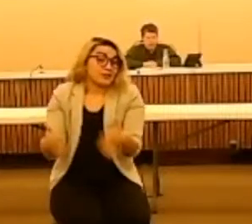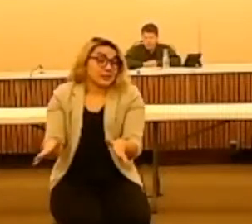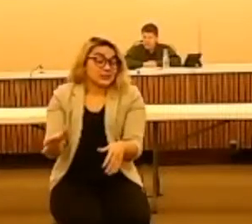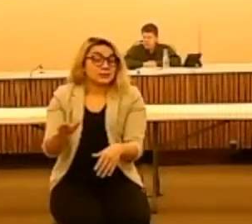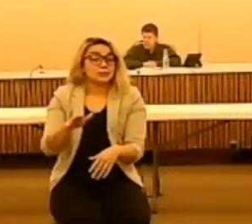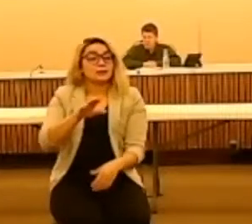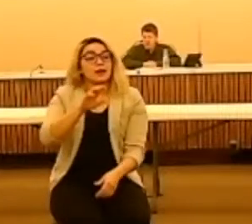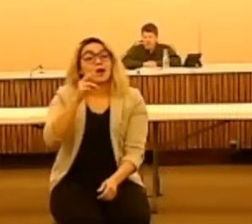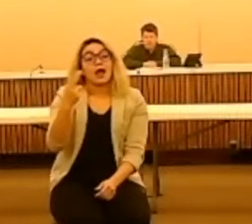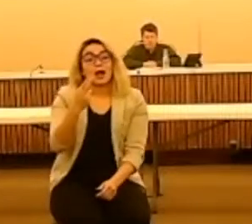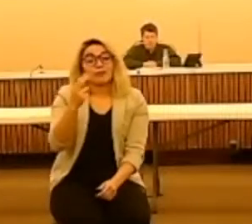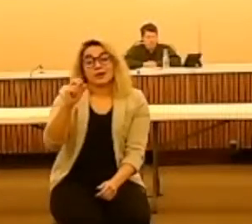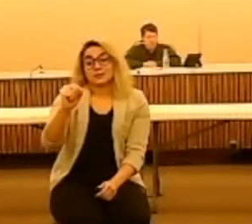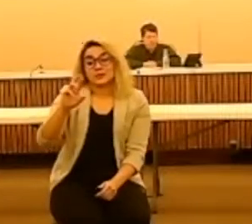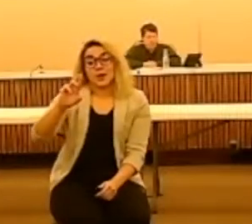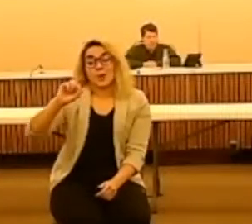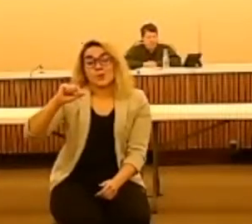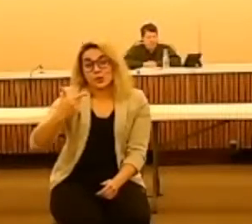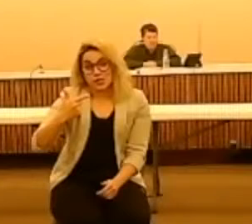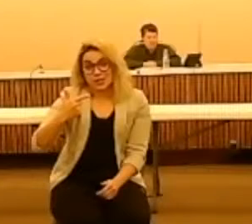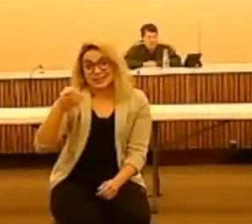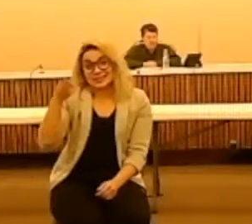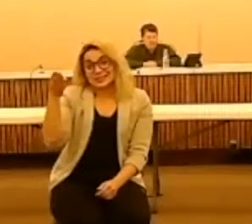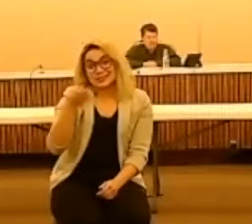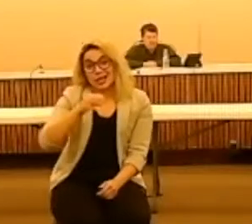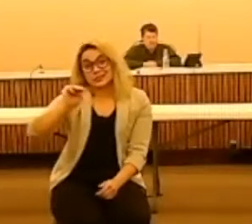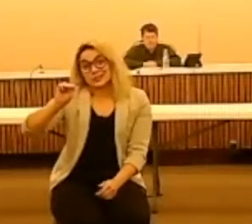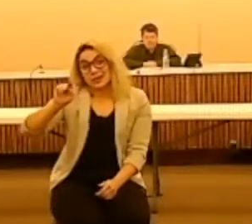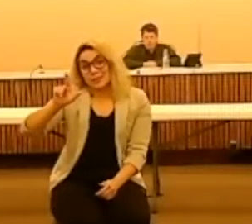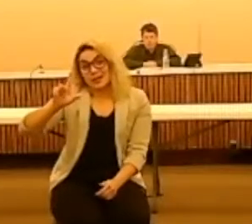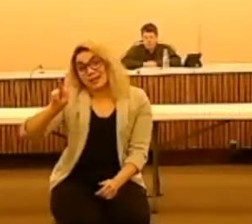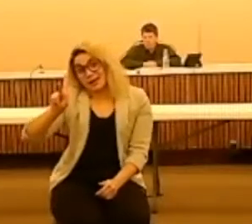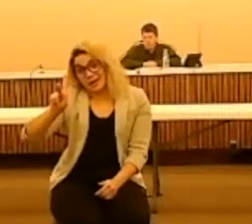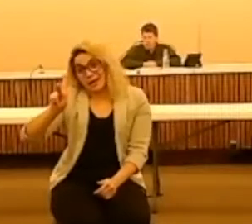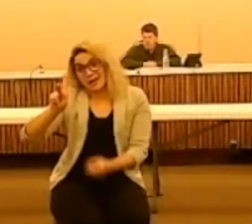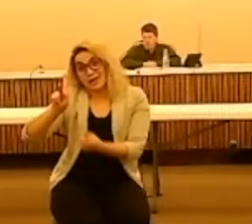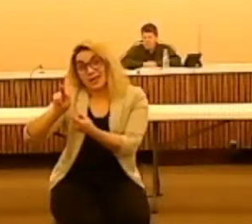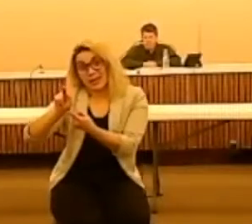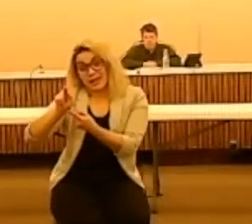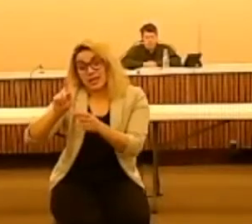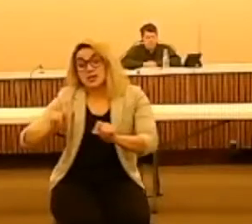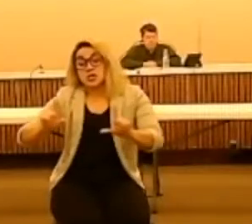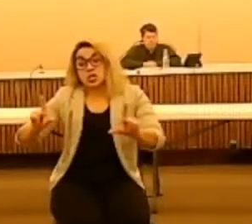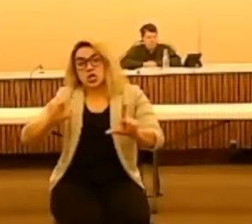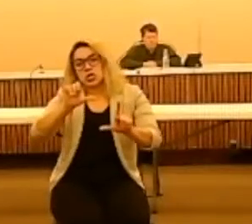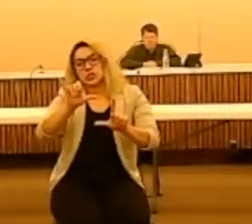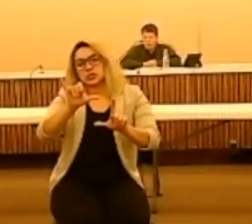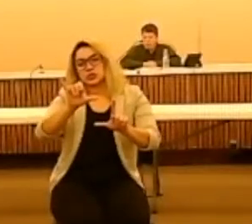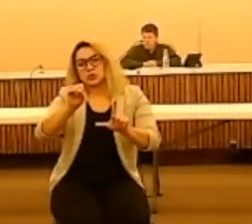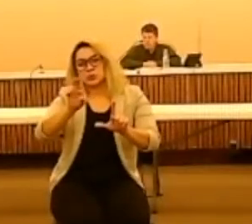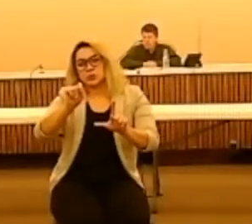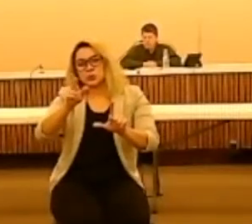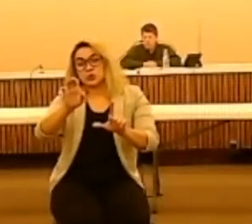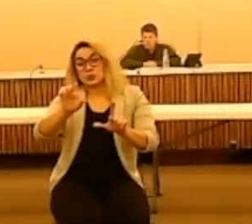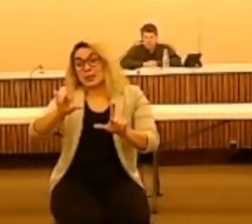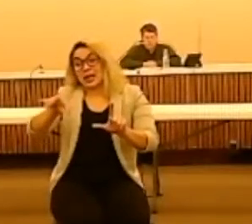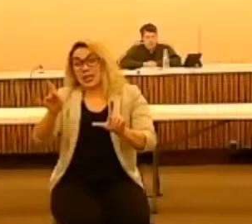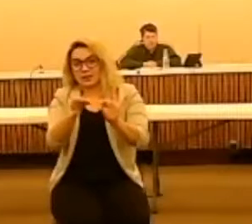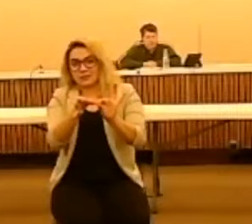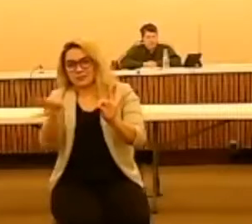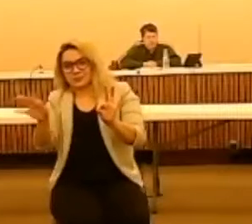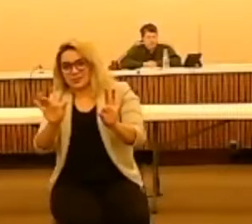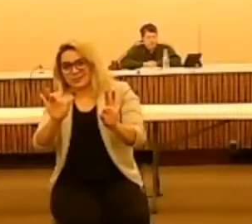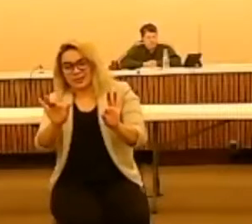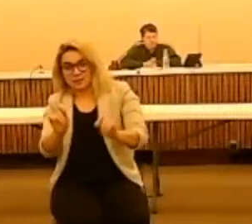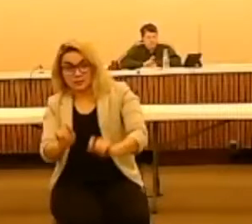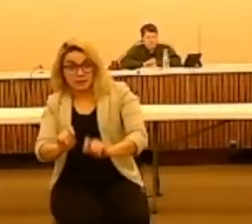henrietta.org/MLK, you'll find the YouTube link on there. It will premiere at 7 p.m. tomorrow. So. Very